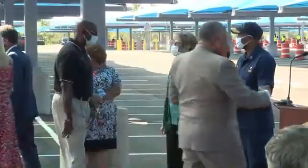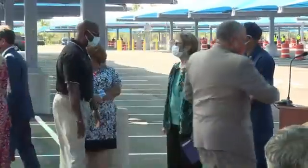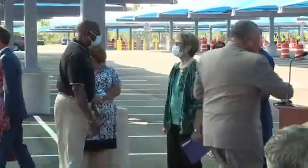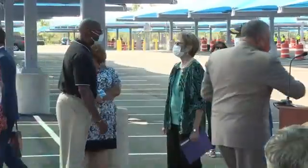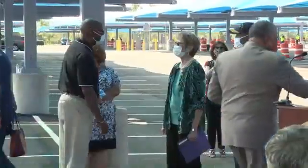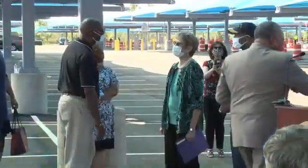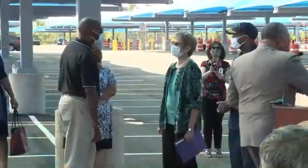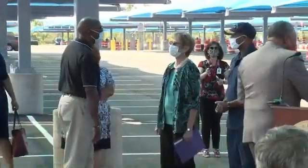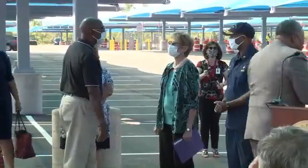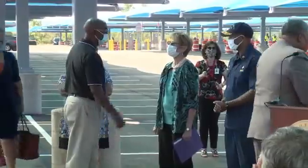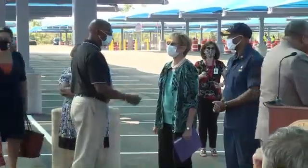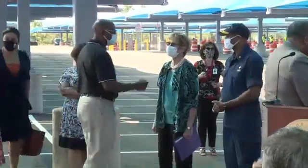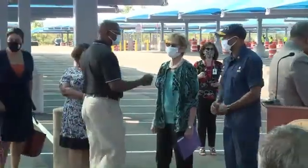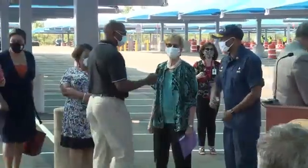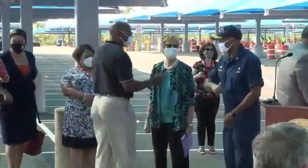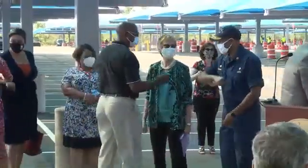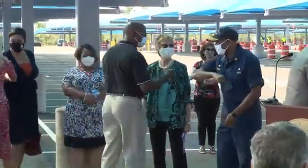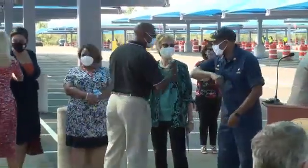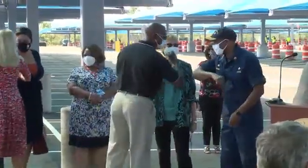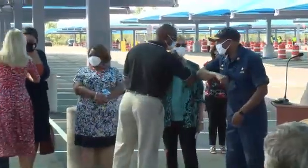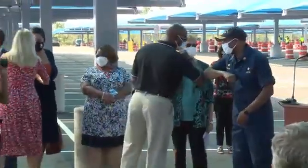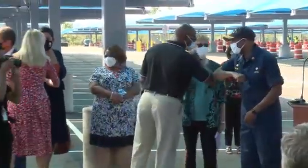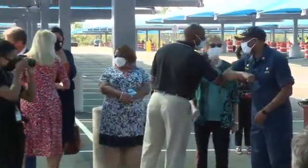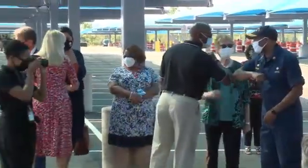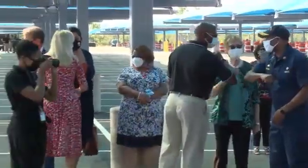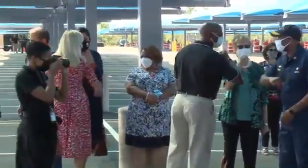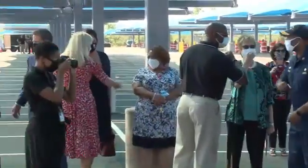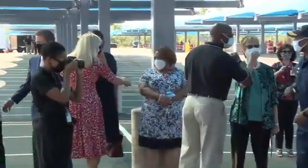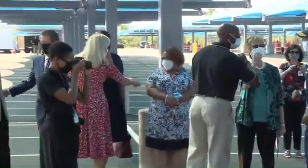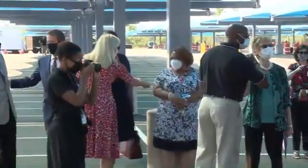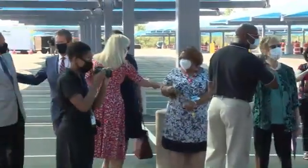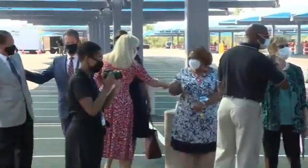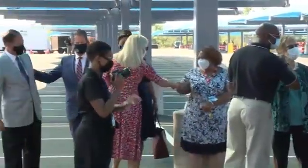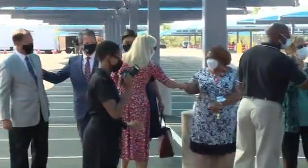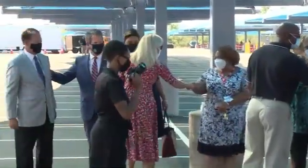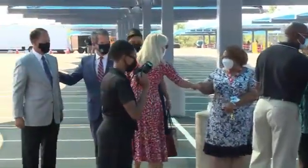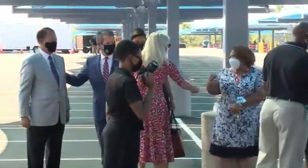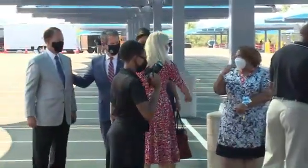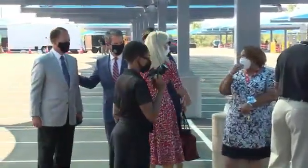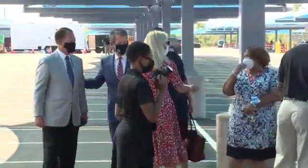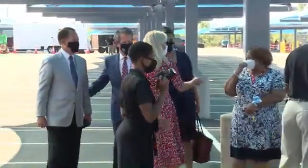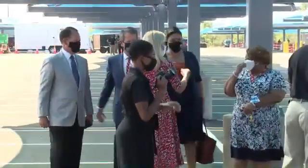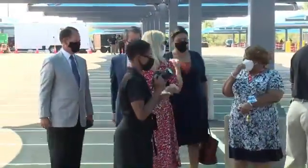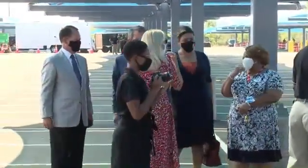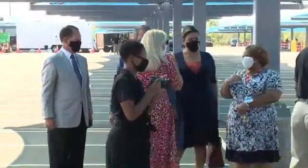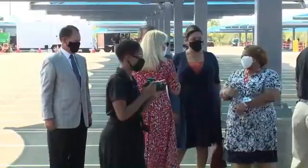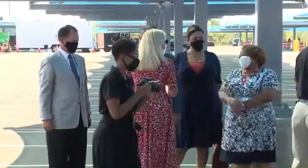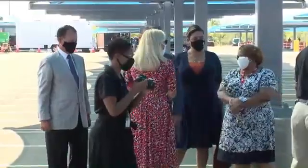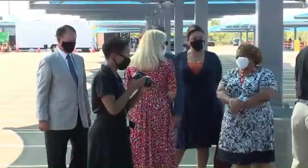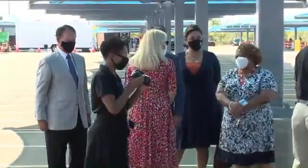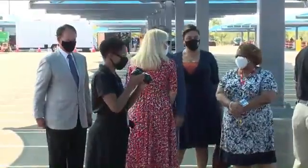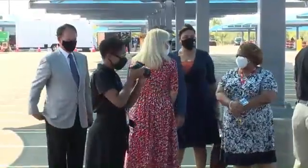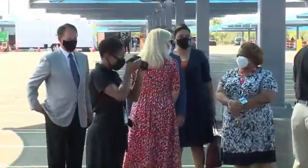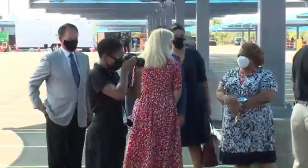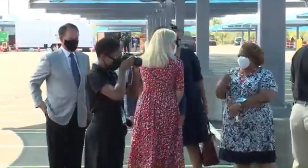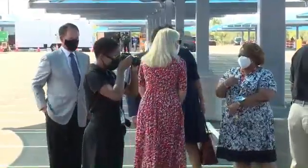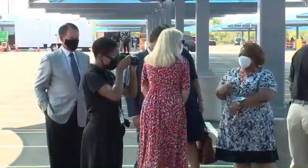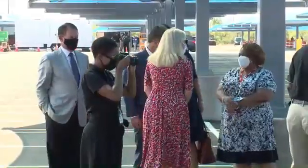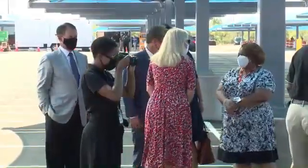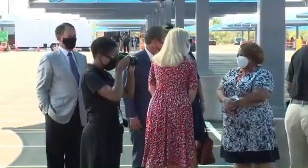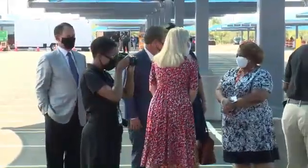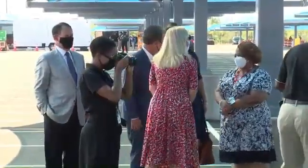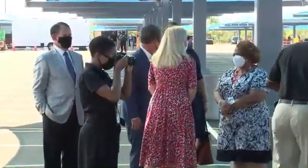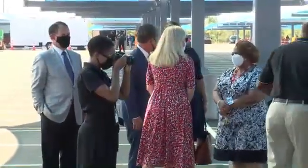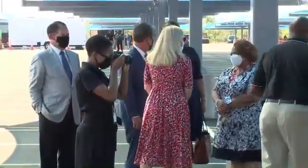How are you doing? You all right? How you doing, man? I'm doing fine. Sunglasses like that. Oh my gosh. Oh my